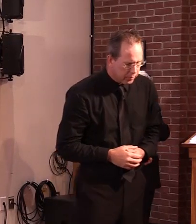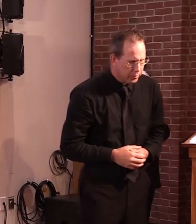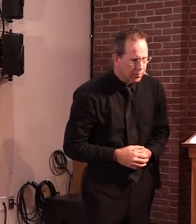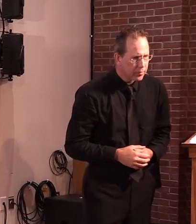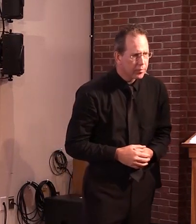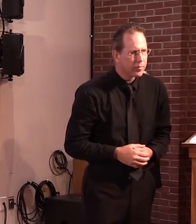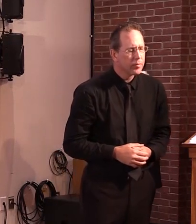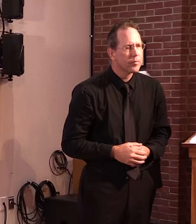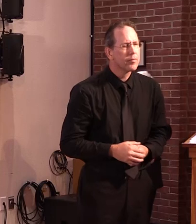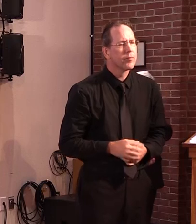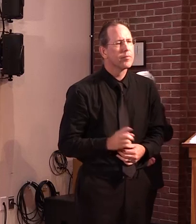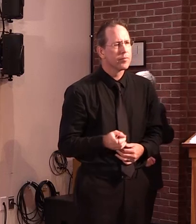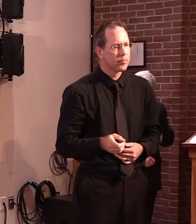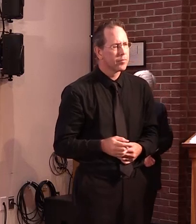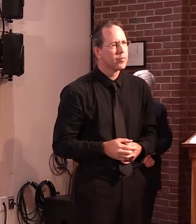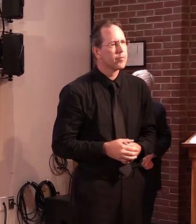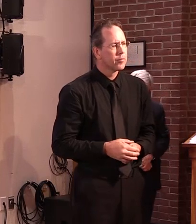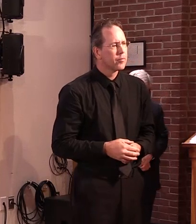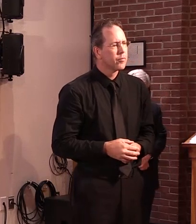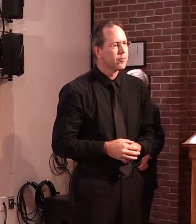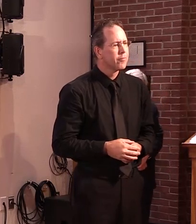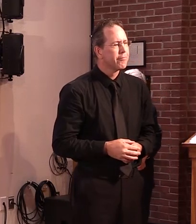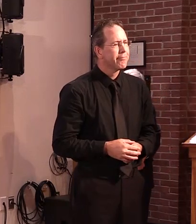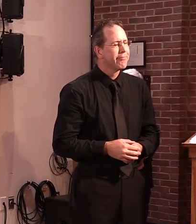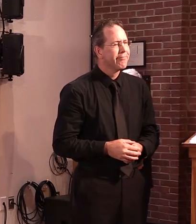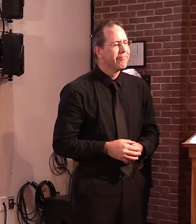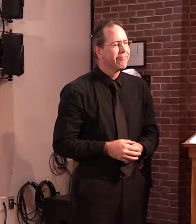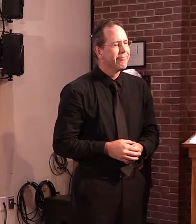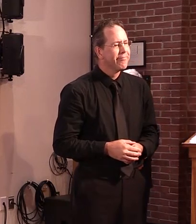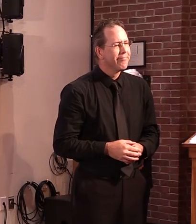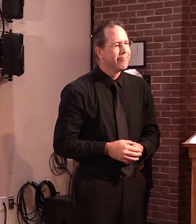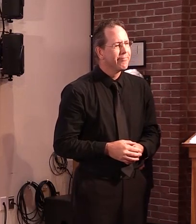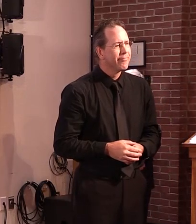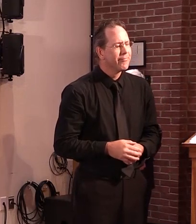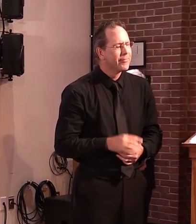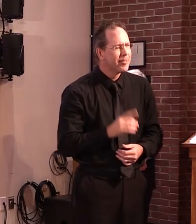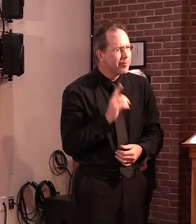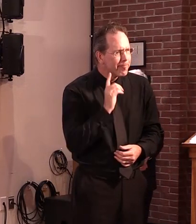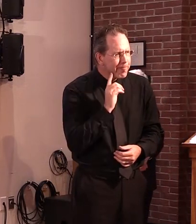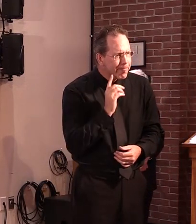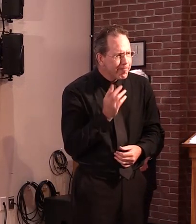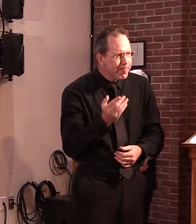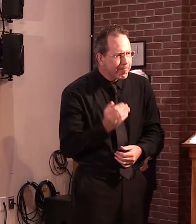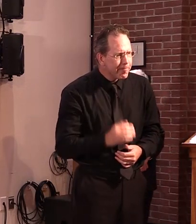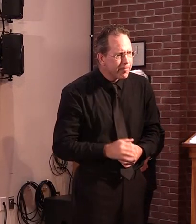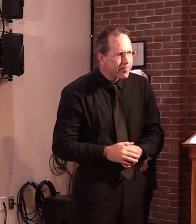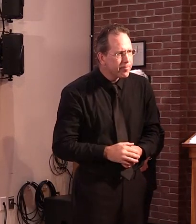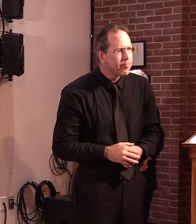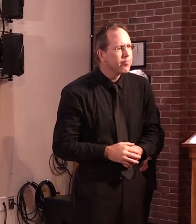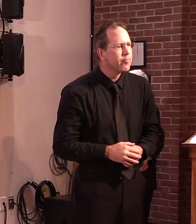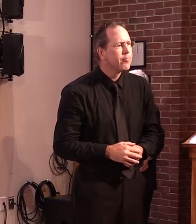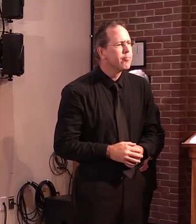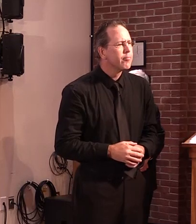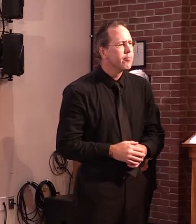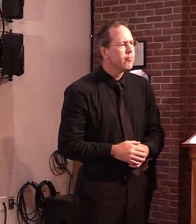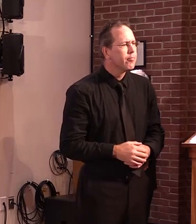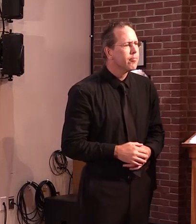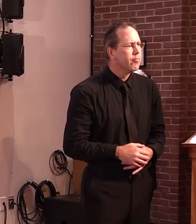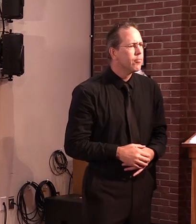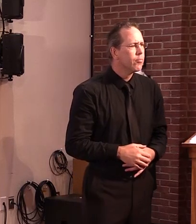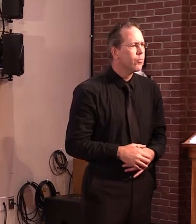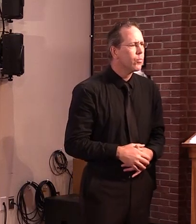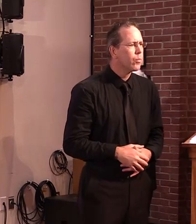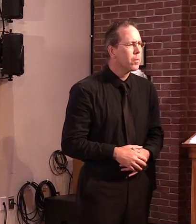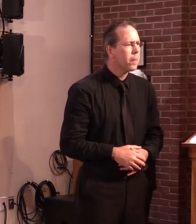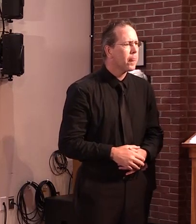Thank you. Dr. Fauci, do you think lives would have been saved if Bob Woodward had gone public back in February or